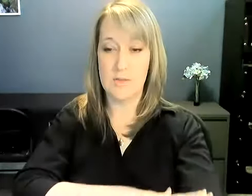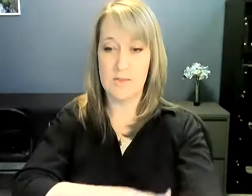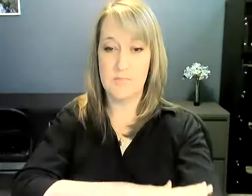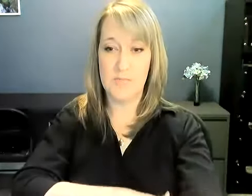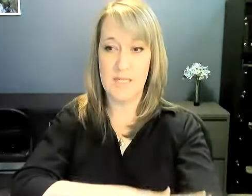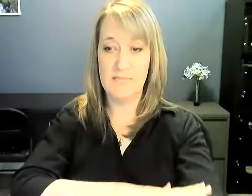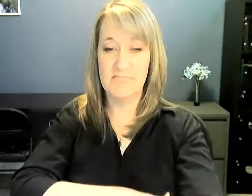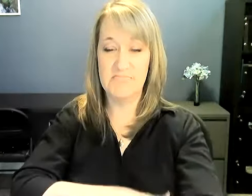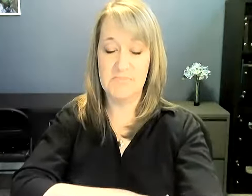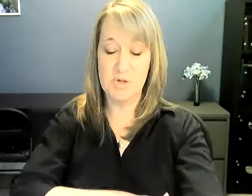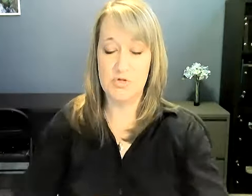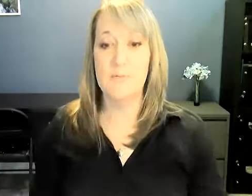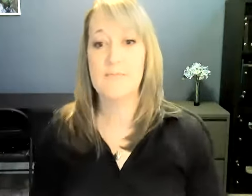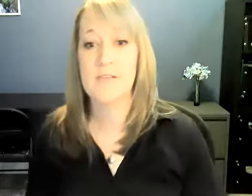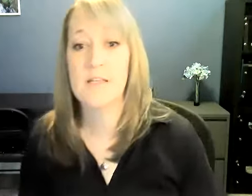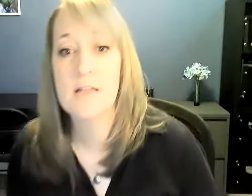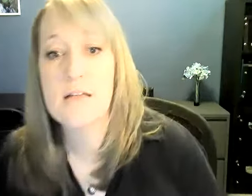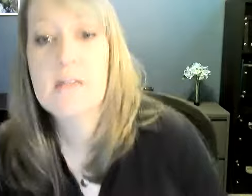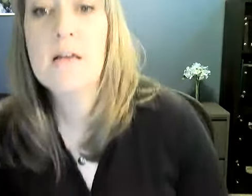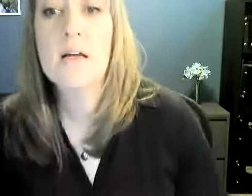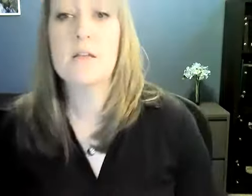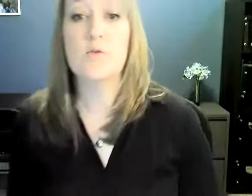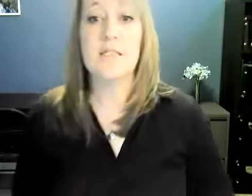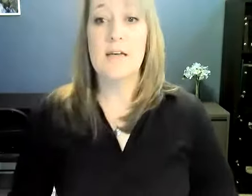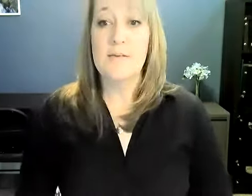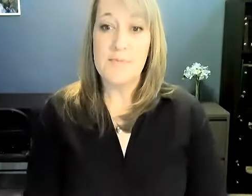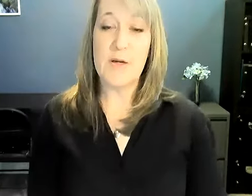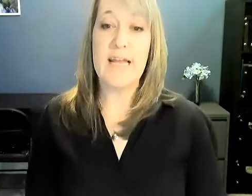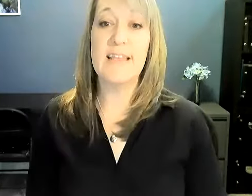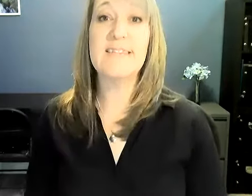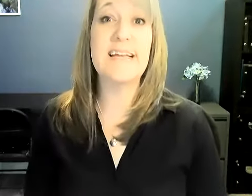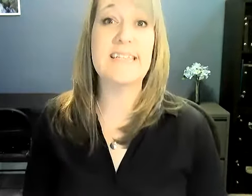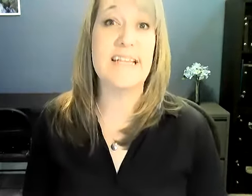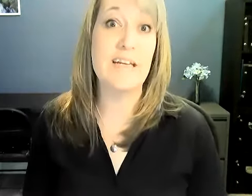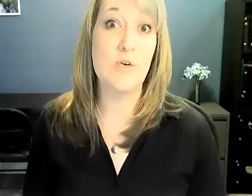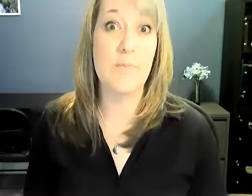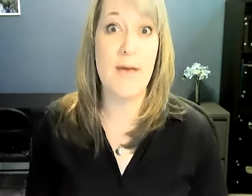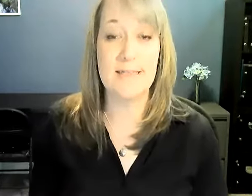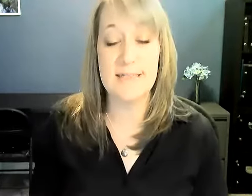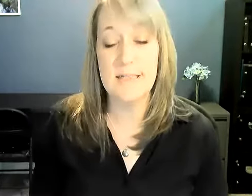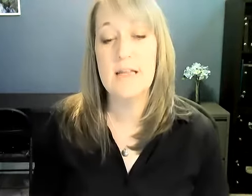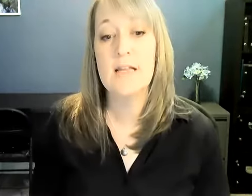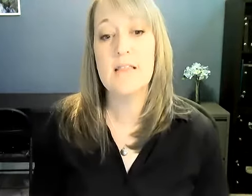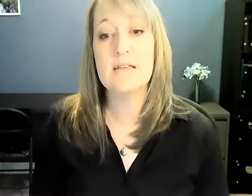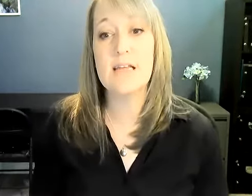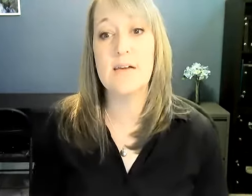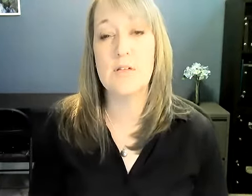shoulders pretty neutral. Loose. All right. The next sign is need or must. This can have a lot